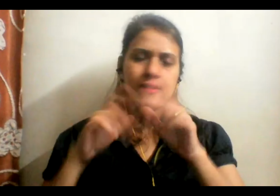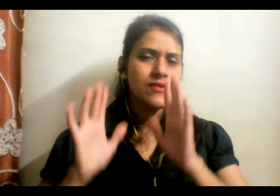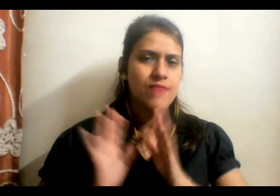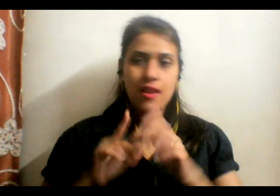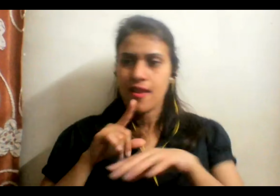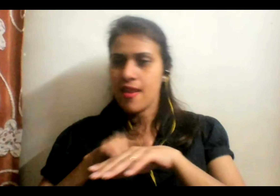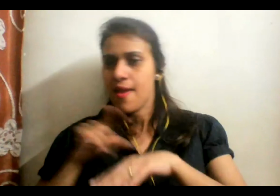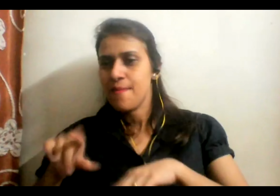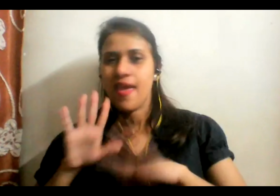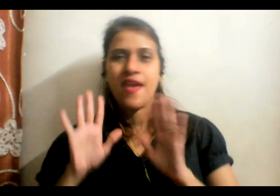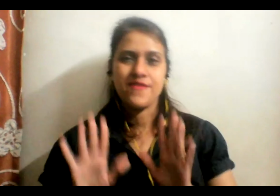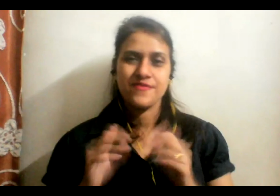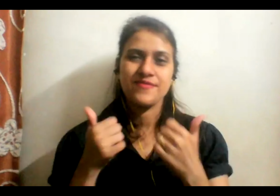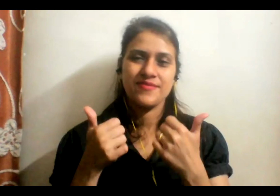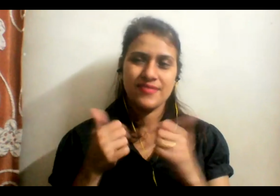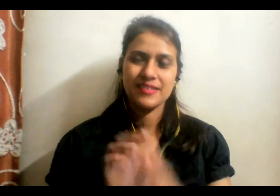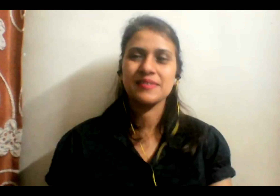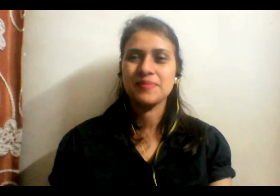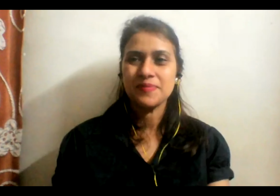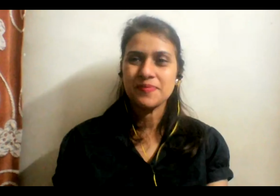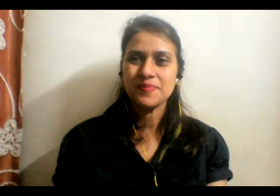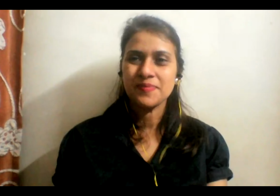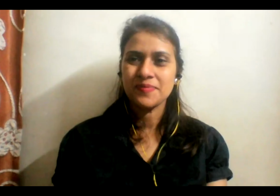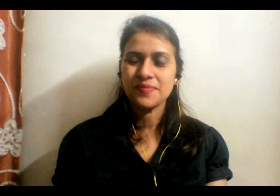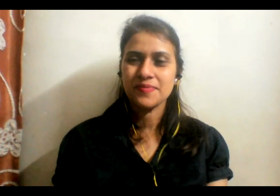today. So yeah.